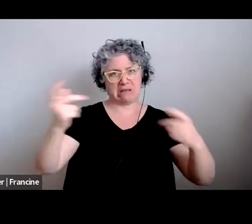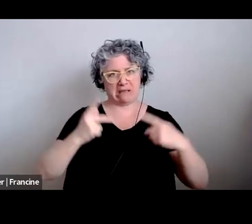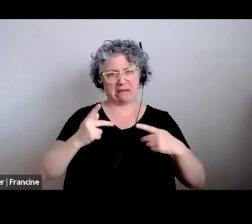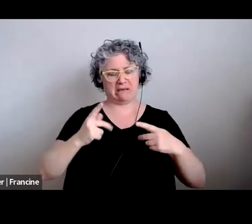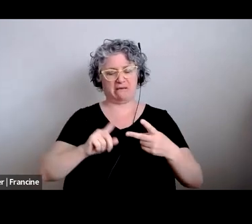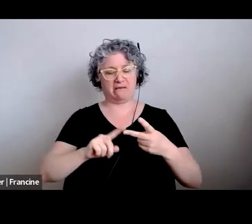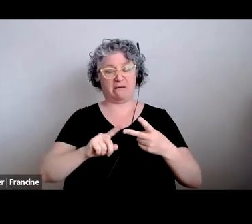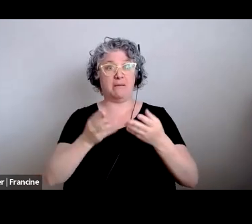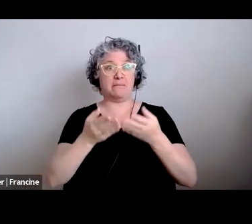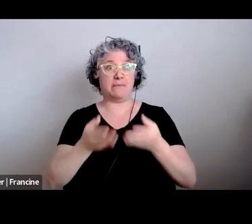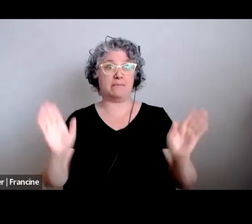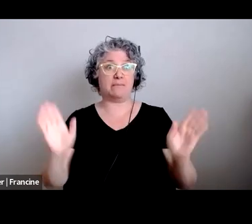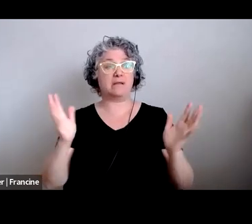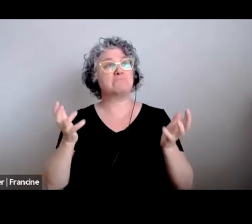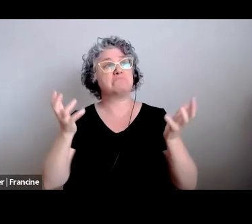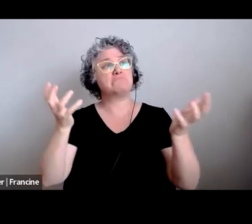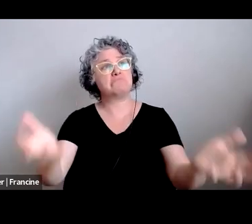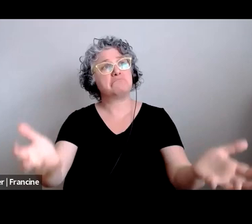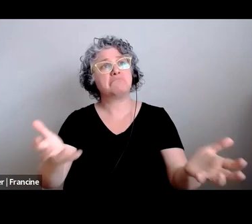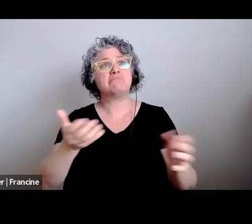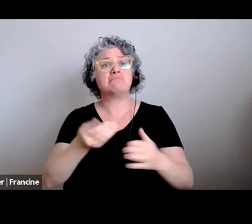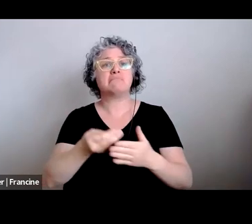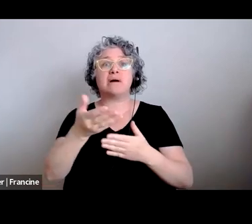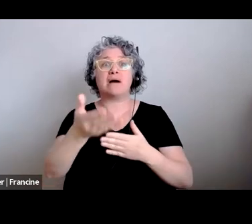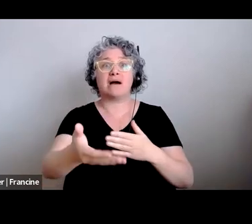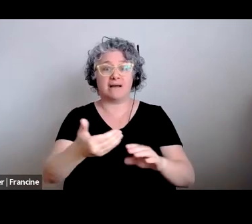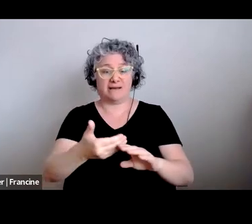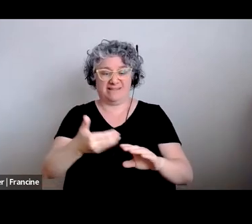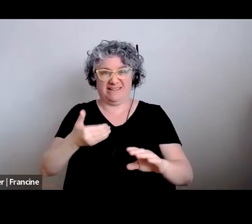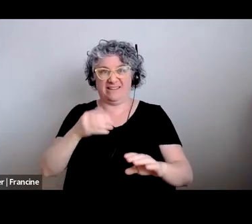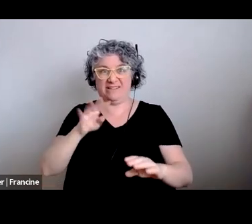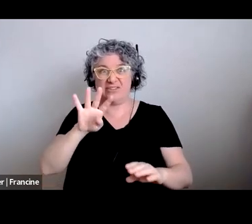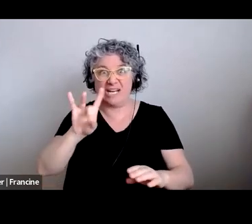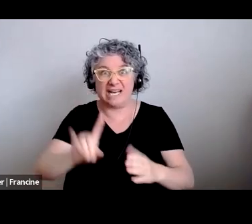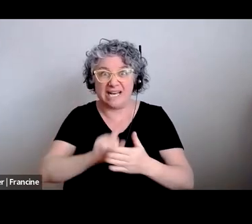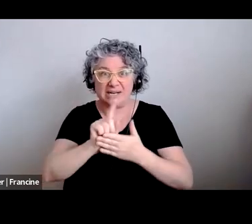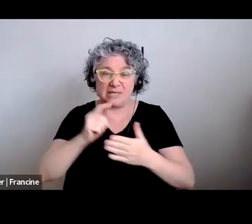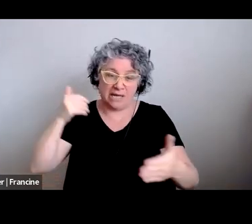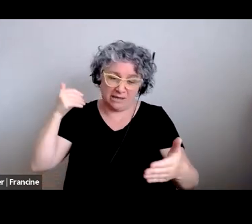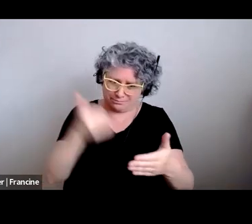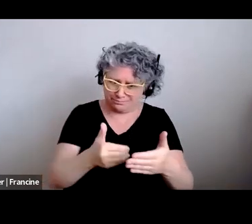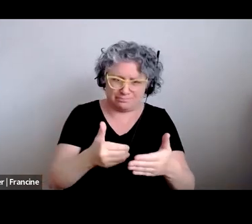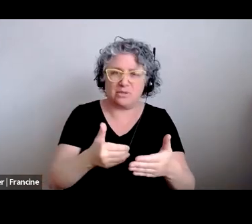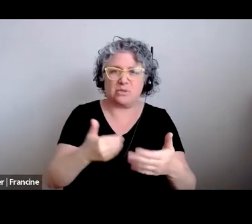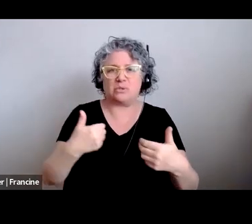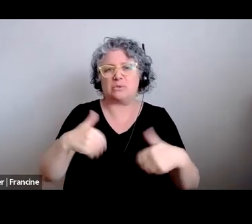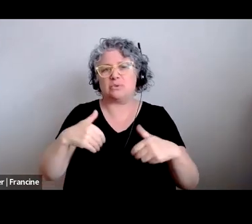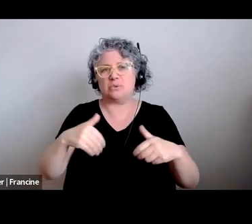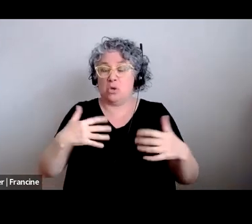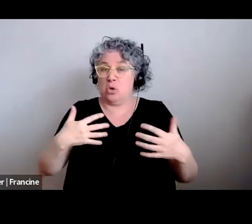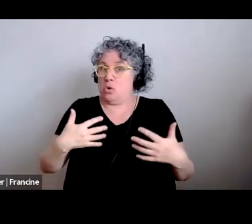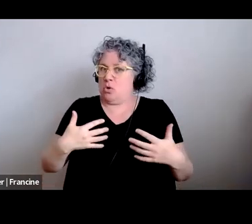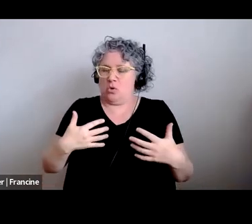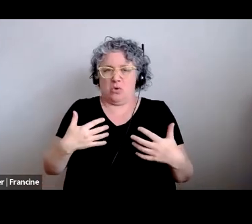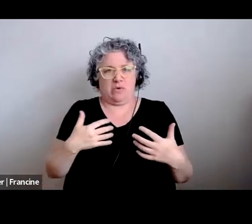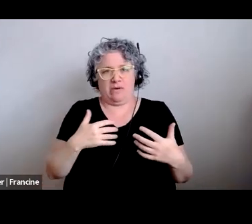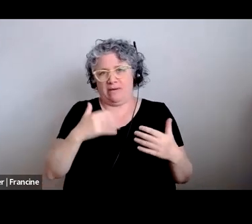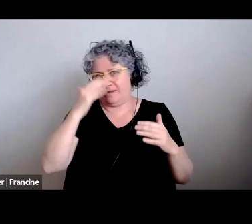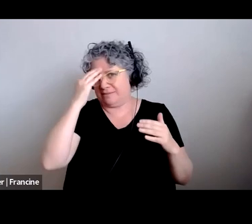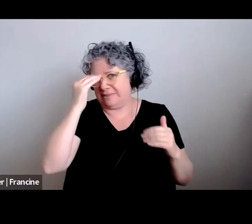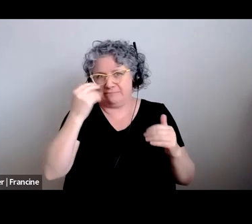tickets about 48 hours in advance. So keeping us on our toes.